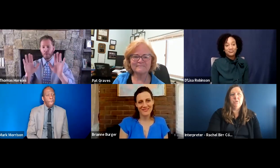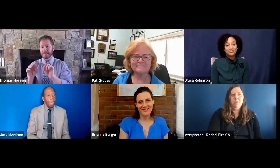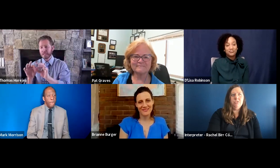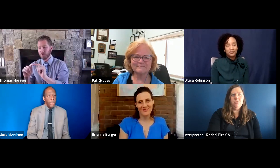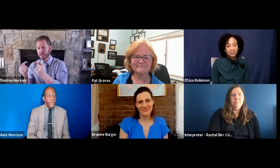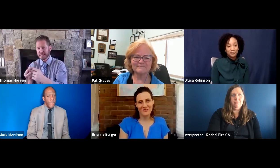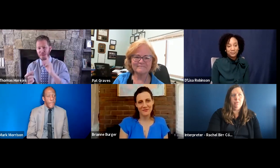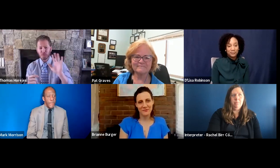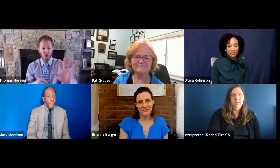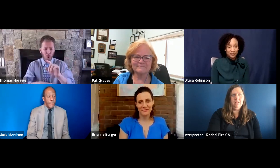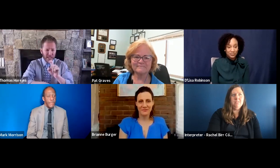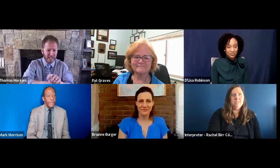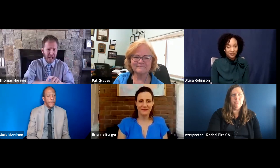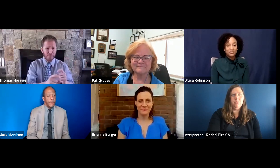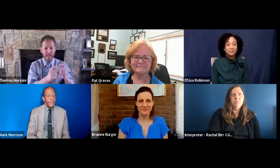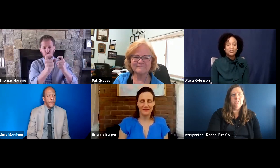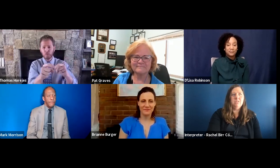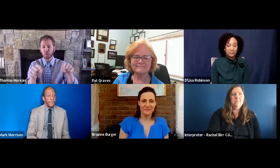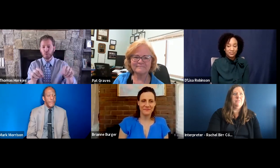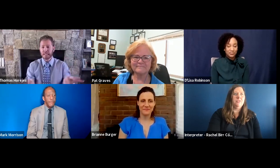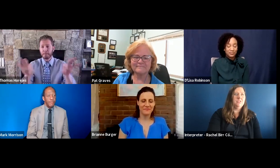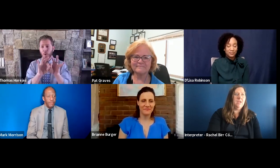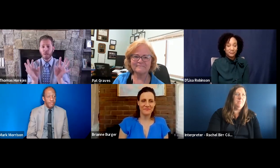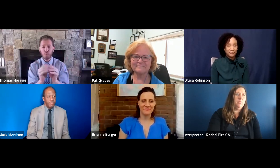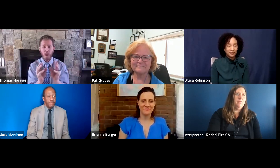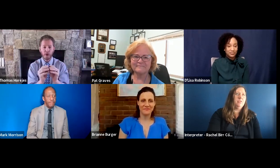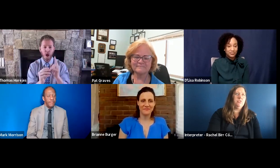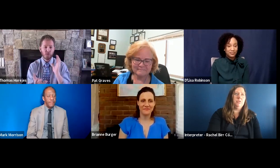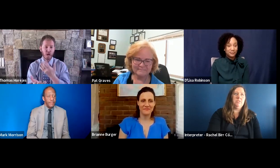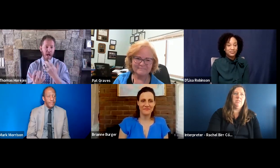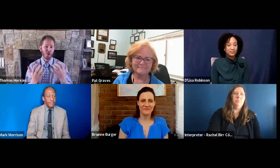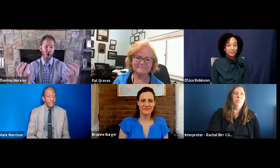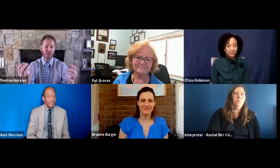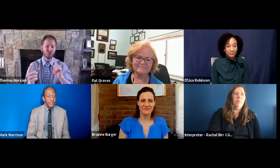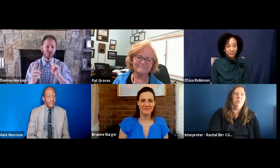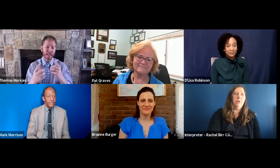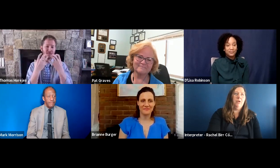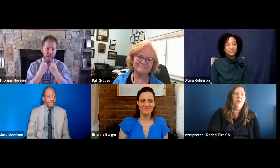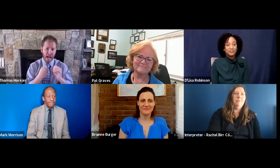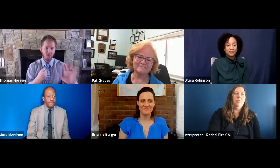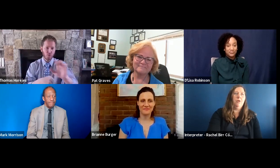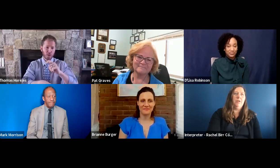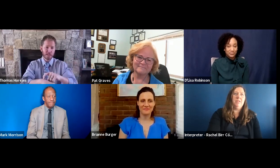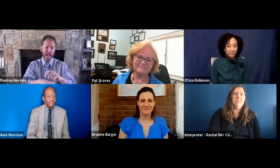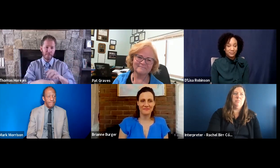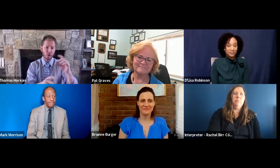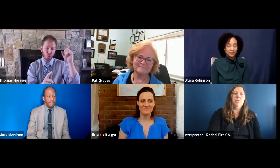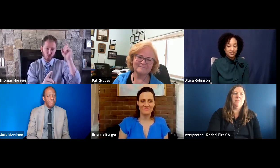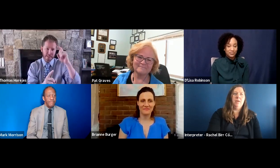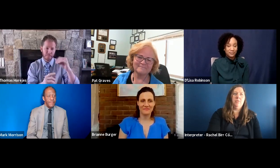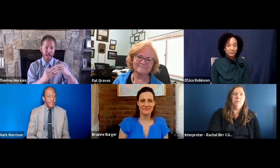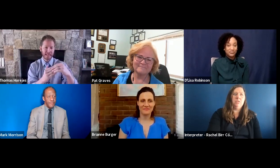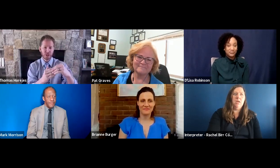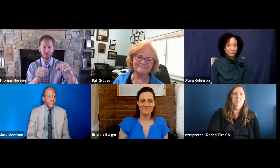thank you so much to all of our 4 panelists and to our whole team for your time and what you've contributed to this important webinar for our audience. We